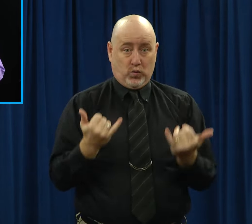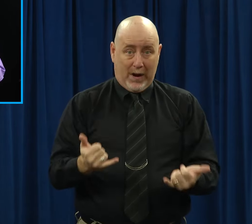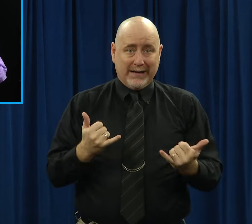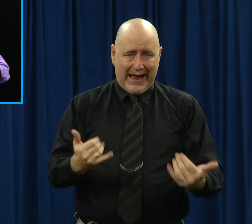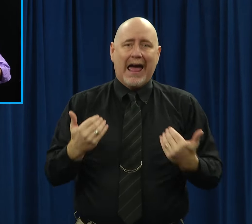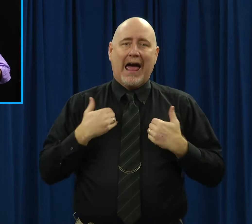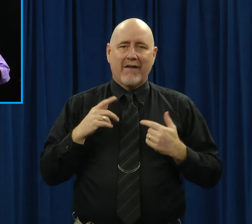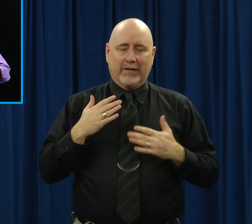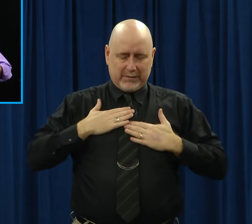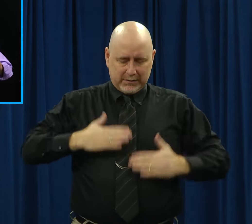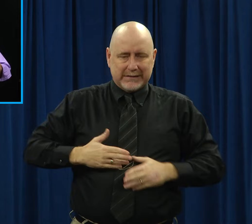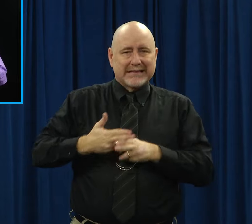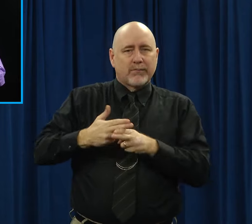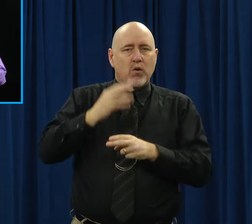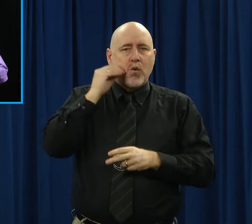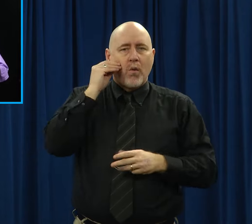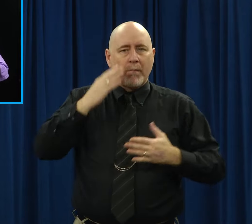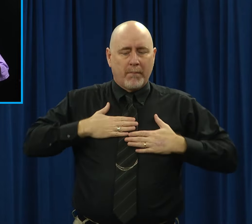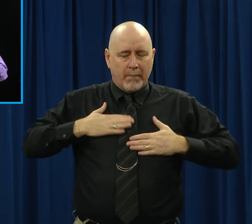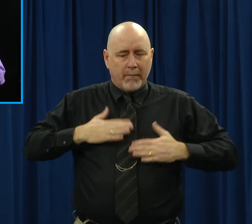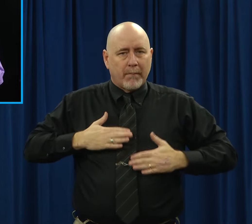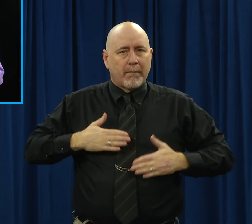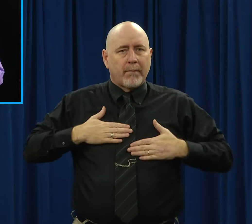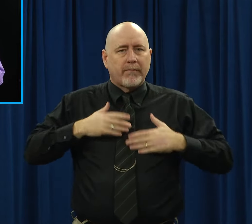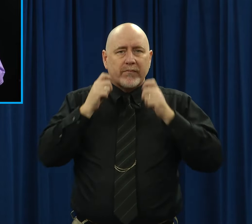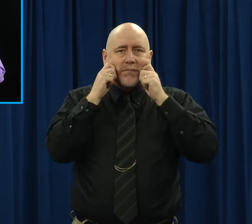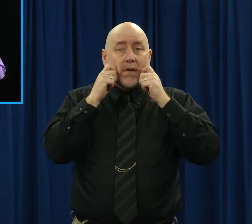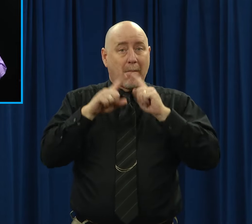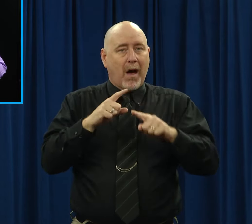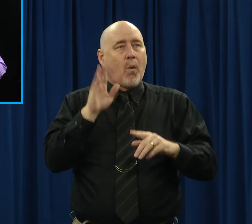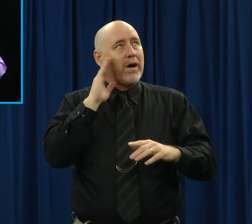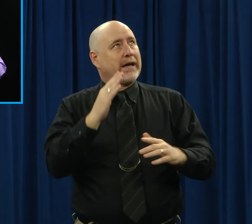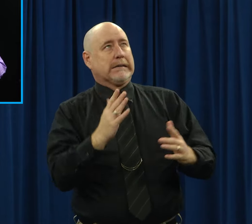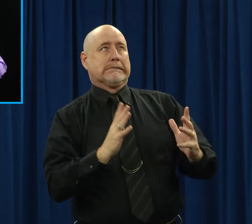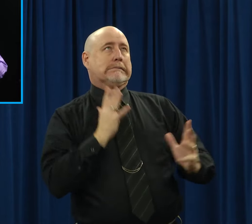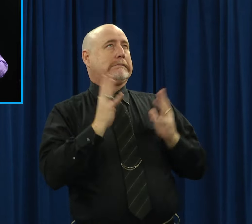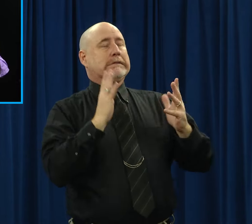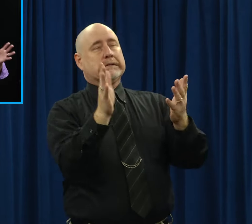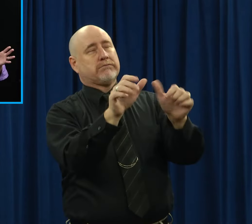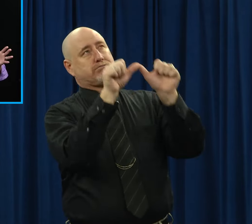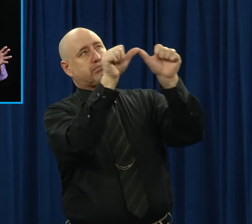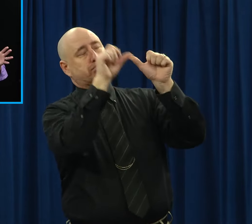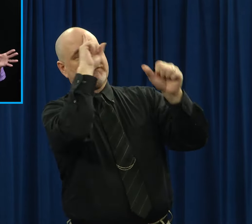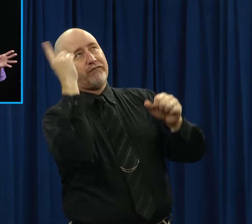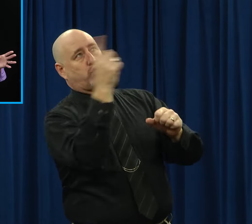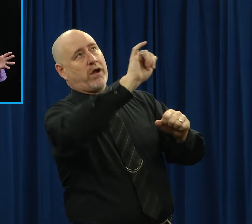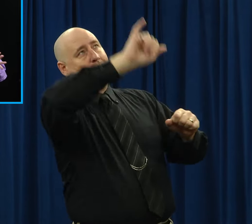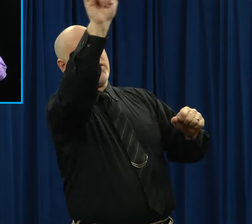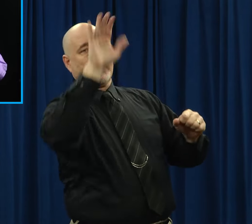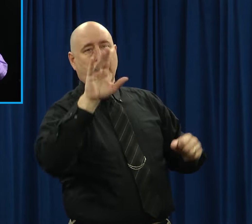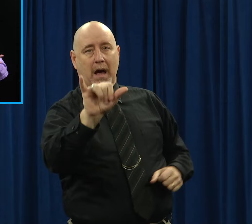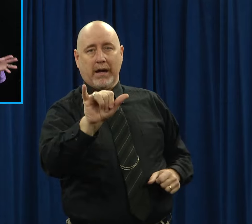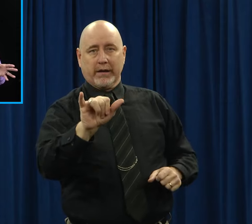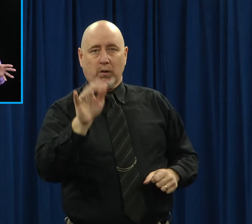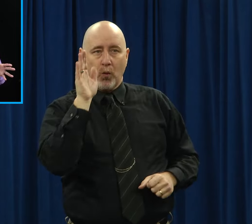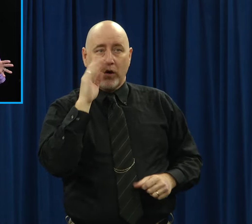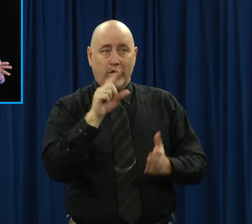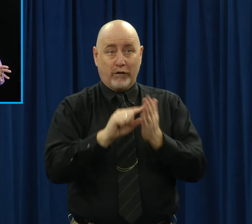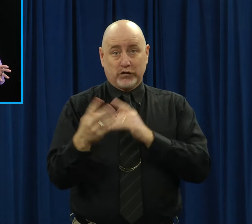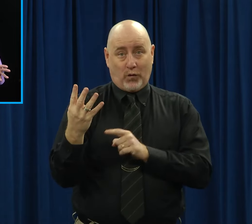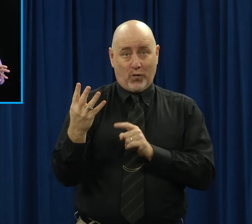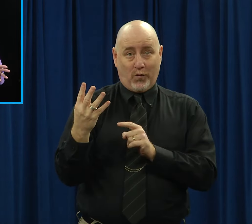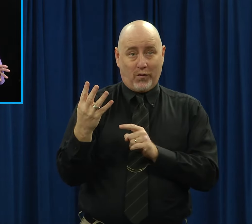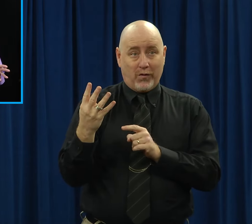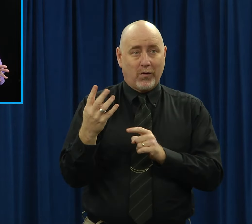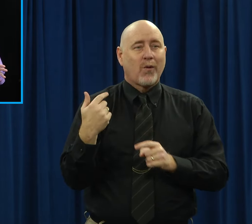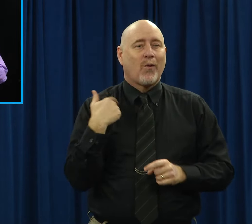in the heavens. Right now, we have a tent, we have a temporary body, but we're going to get a building, a lasting body, an eternal